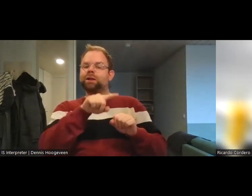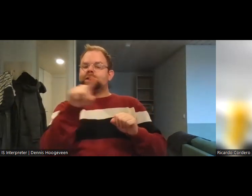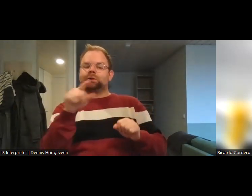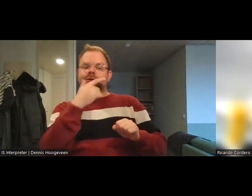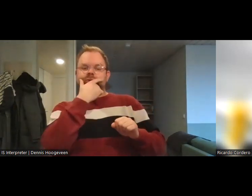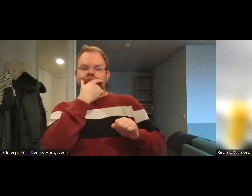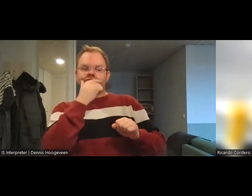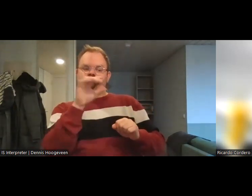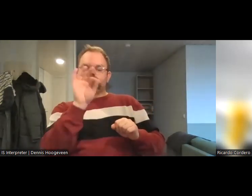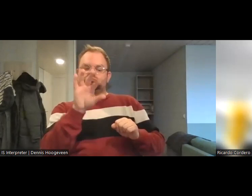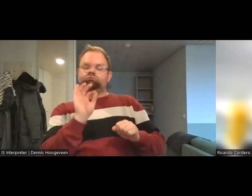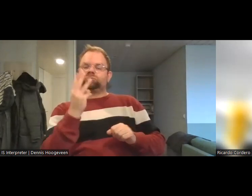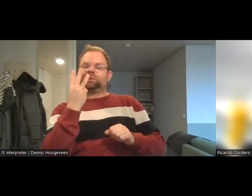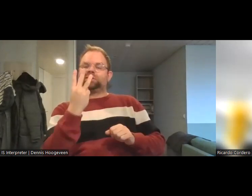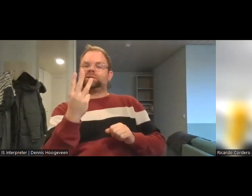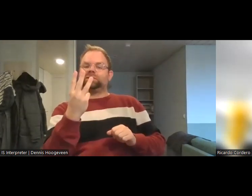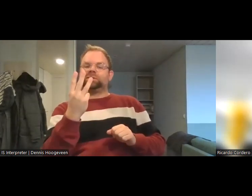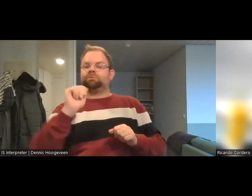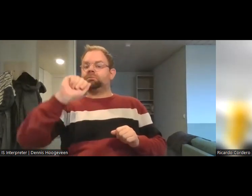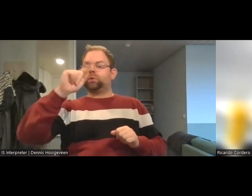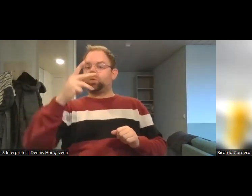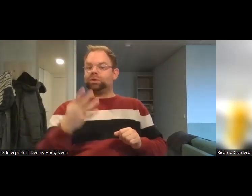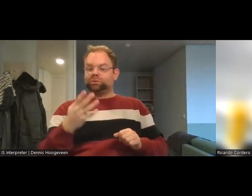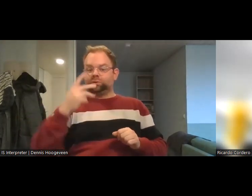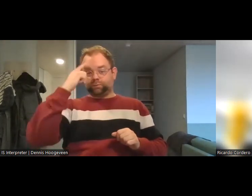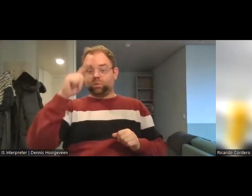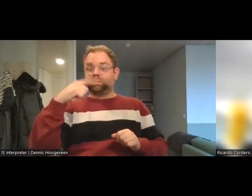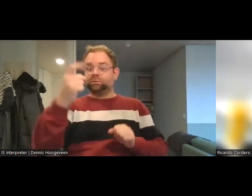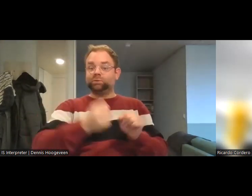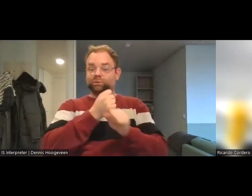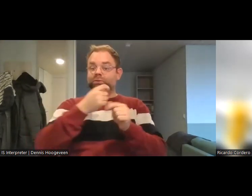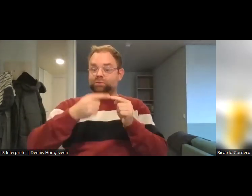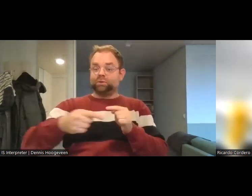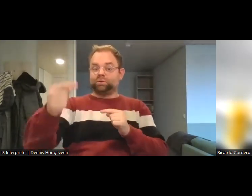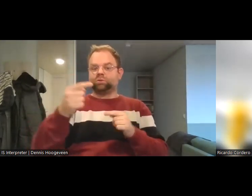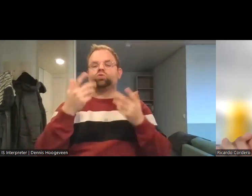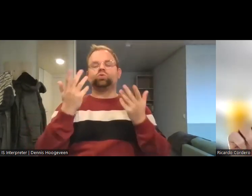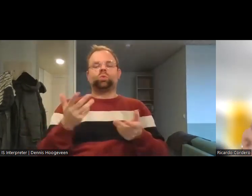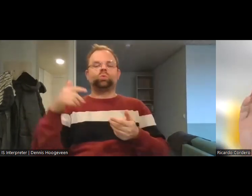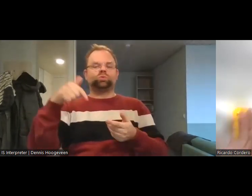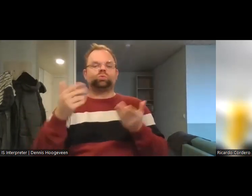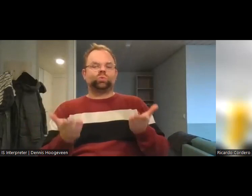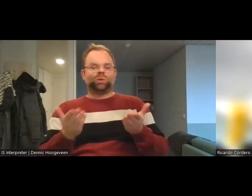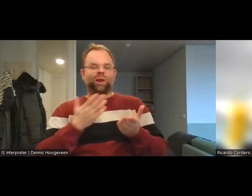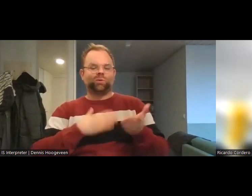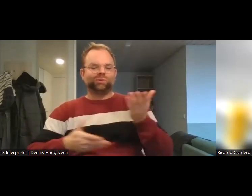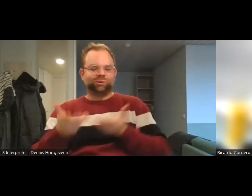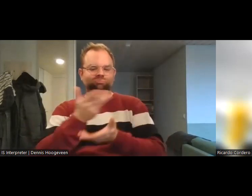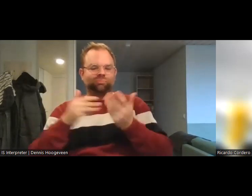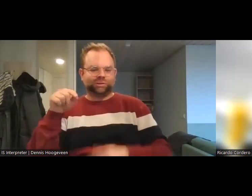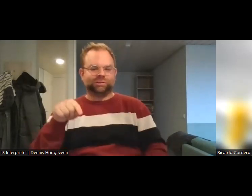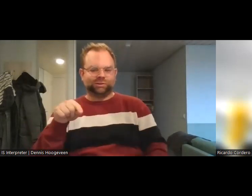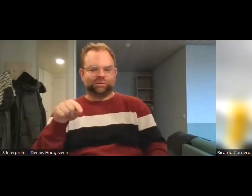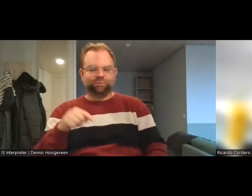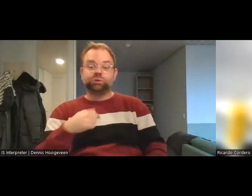Q&A. If you want to use the microphone, you can as well raise your hand and